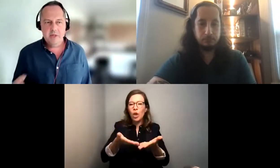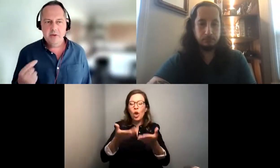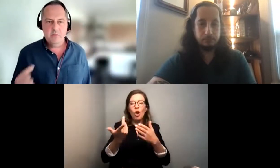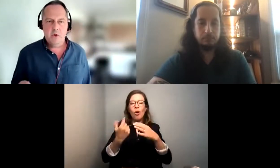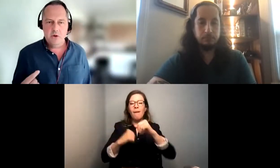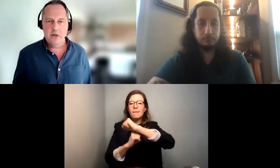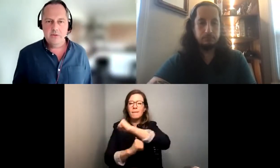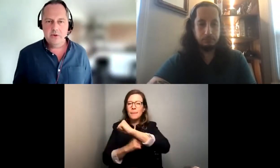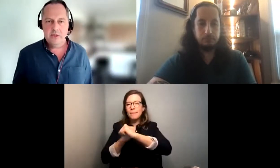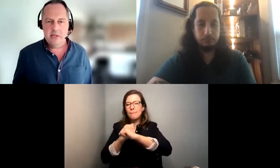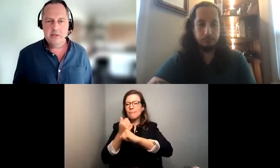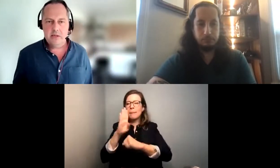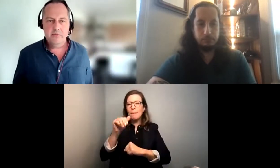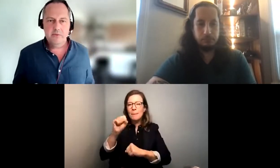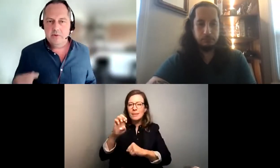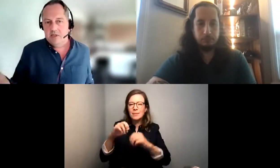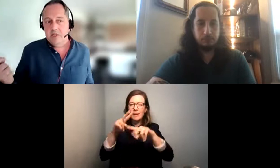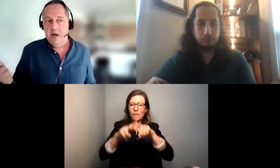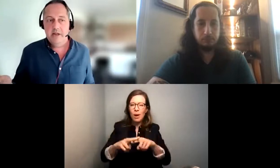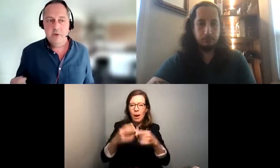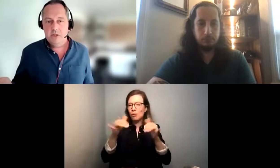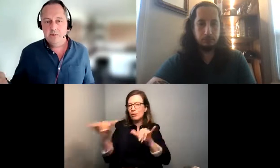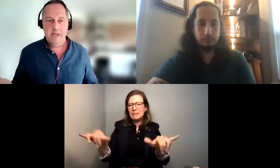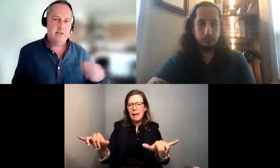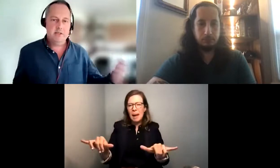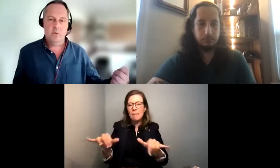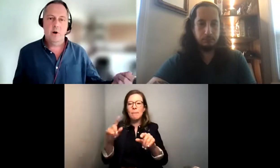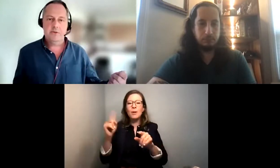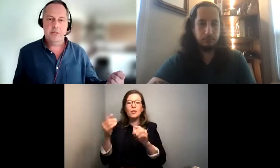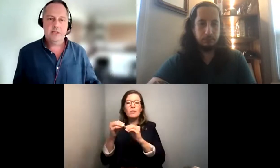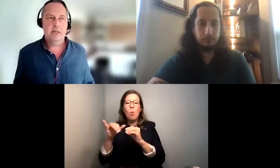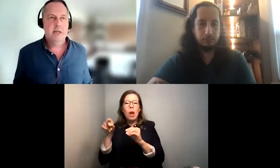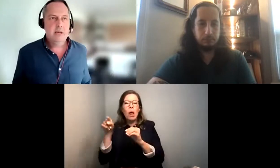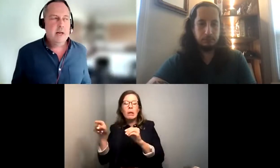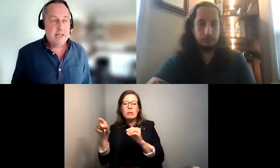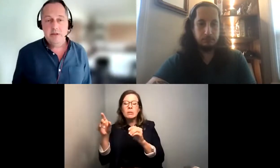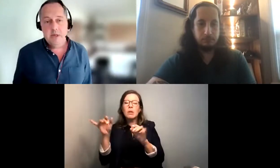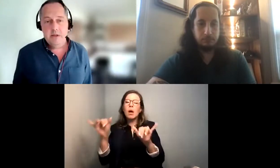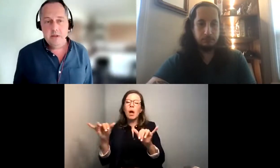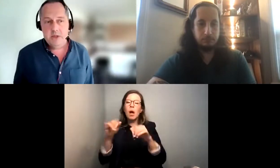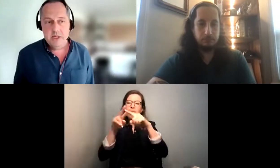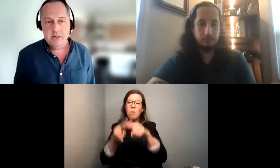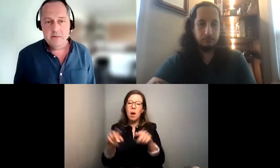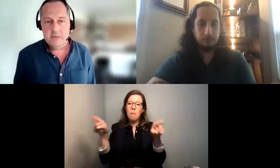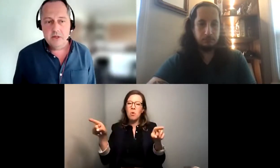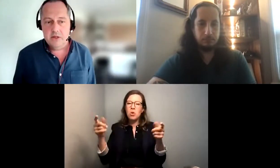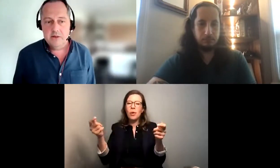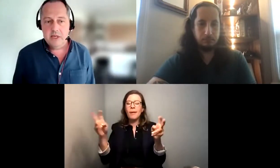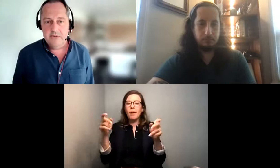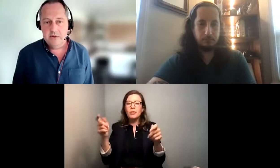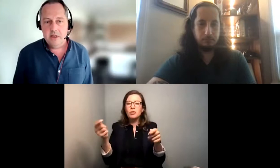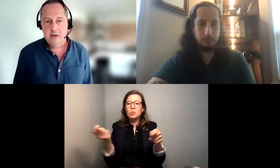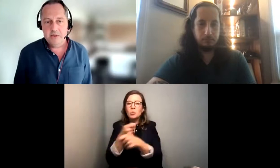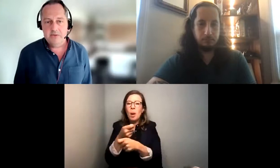What you're looking for is kind of this sign, which used to be this, is swapped for this sign. And that's something that the machine can